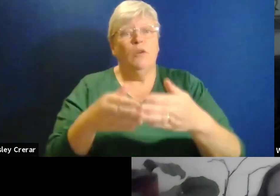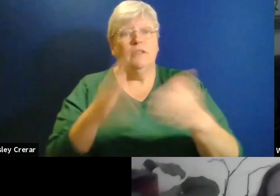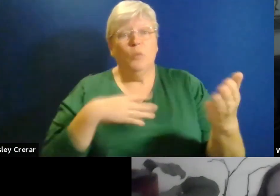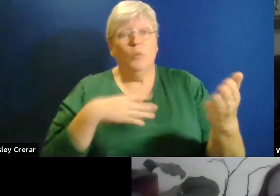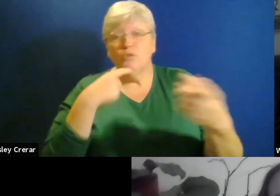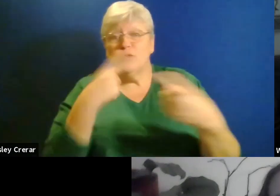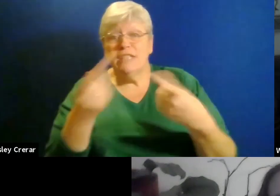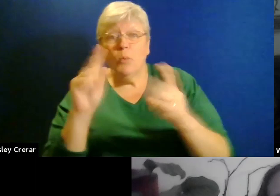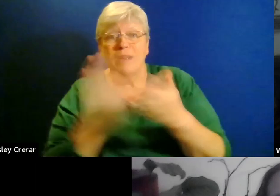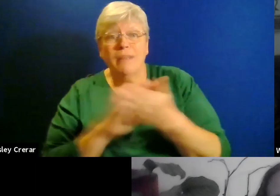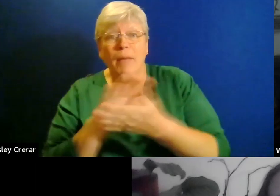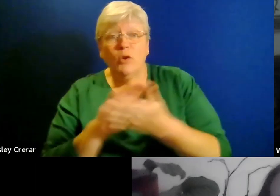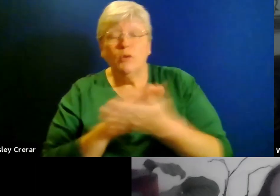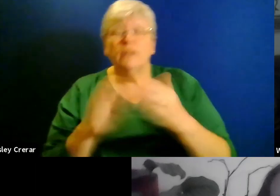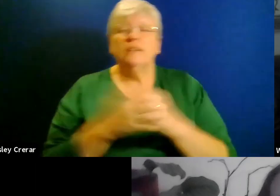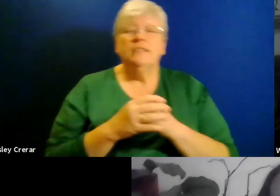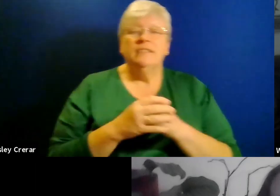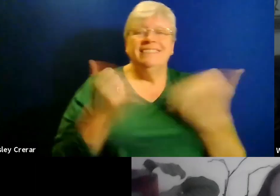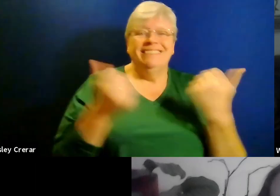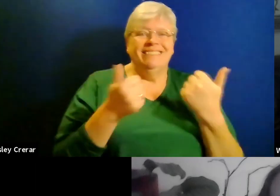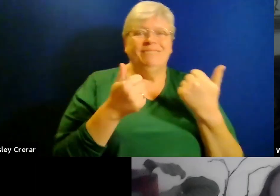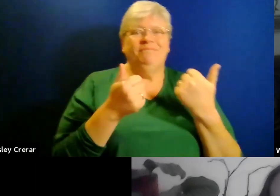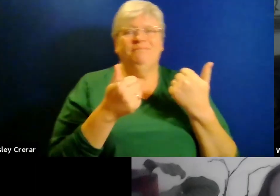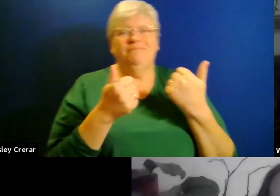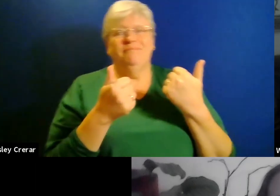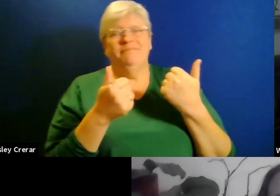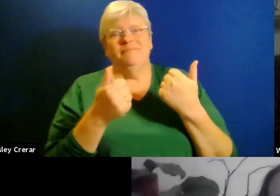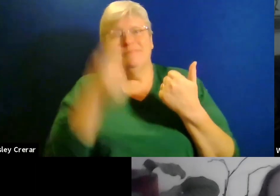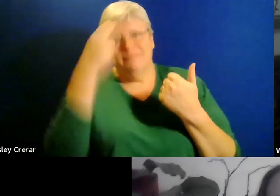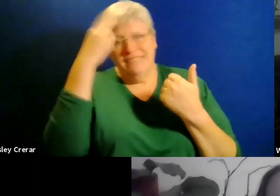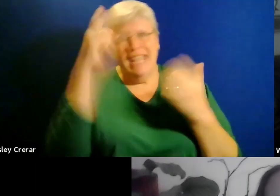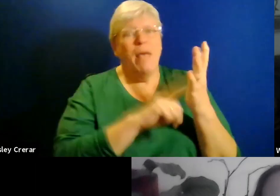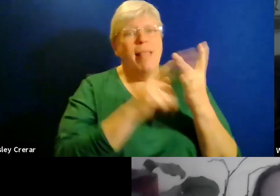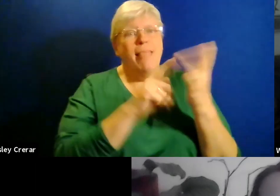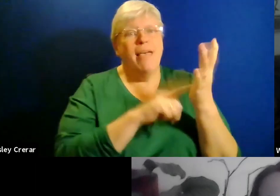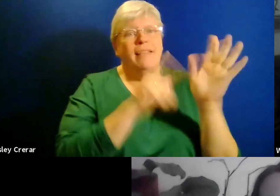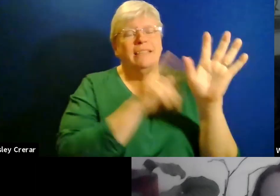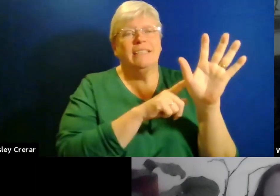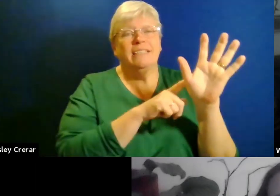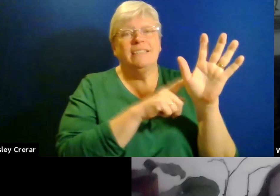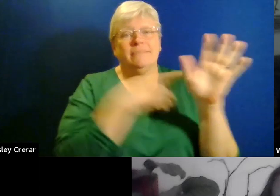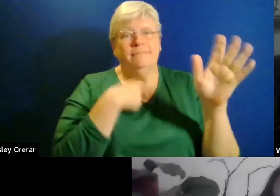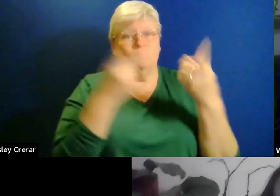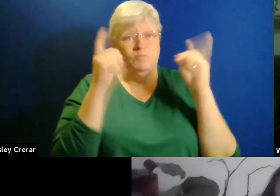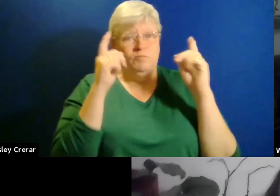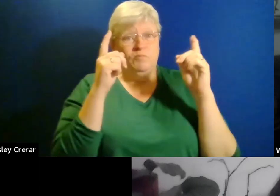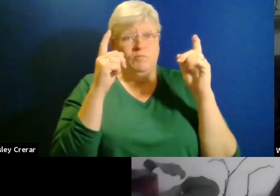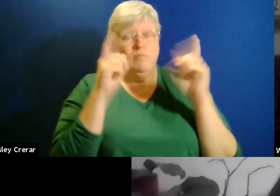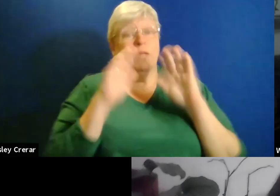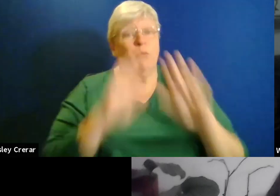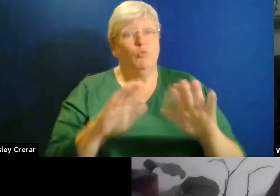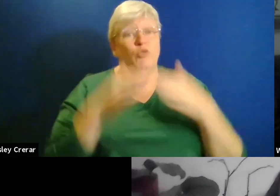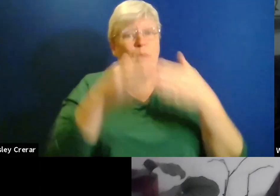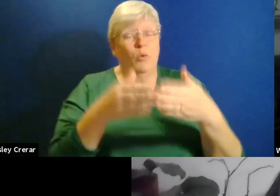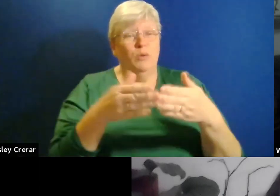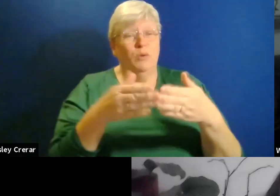what it's all about? Hiya. I'm Lily. I'm the editor of Pushing Out the Boat. Pushing Out the Boat